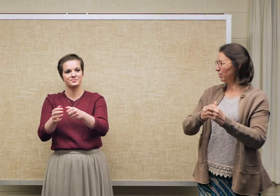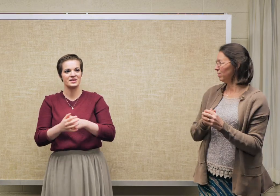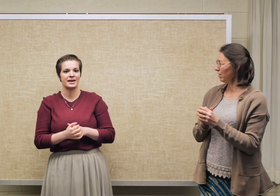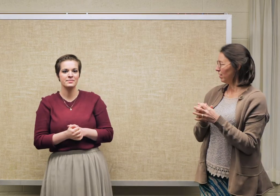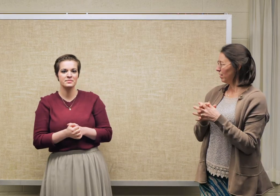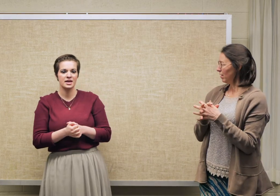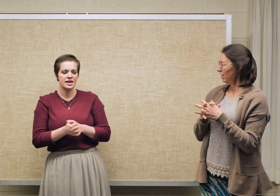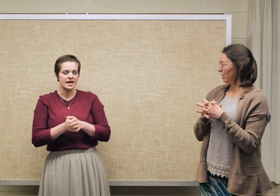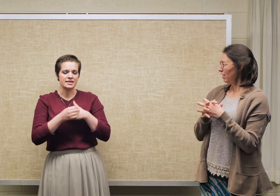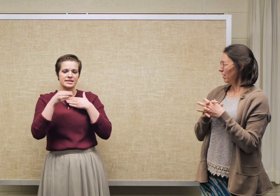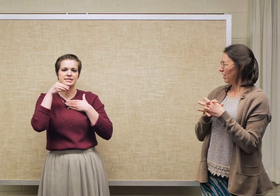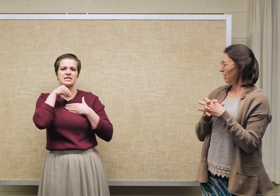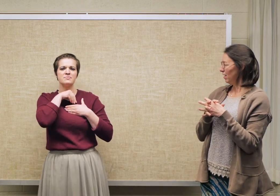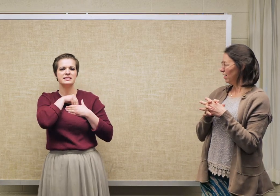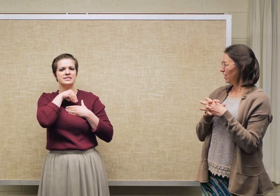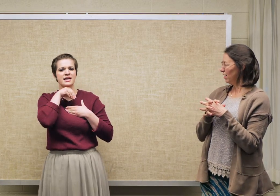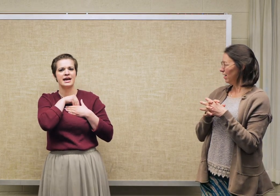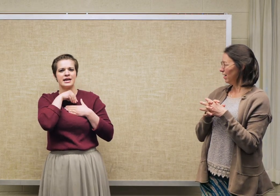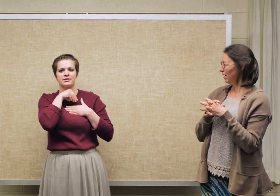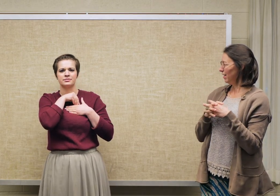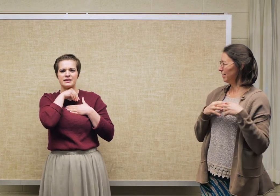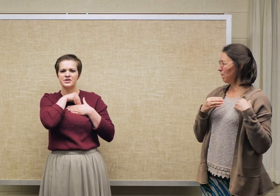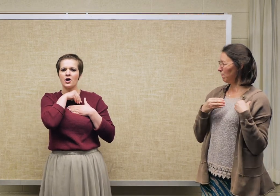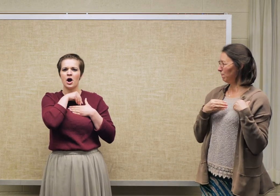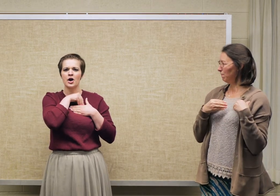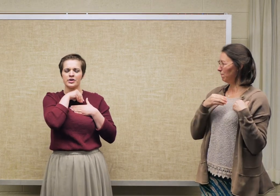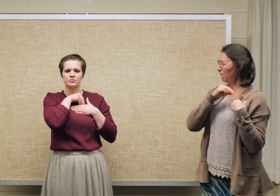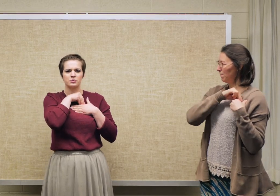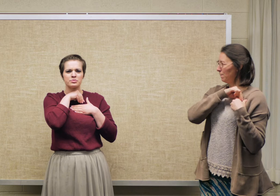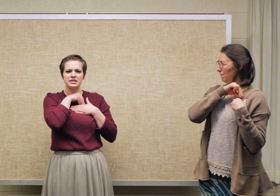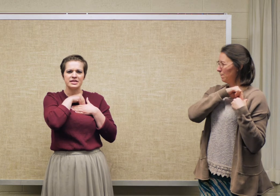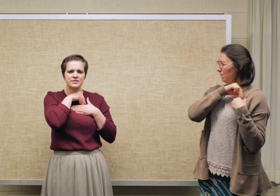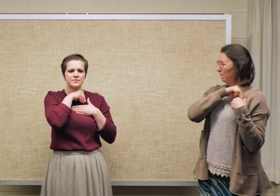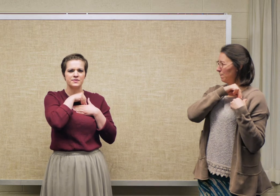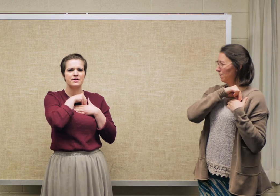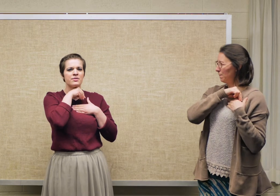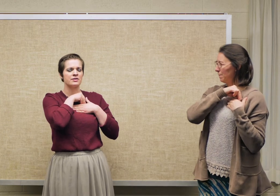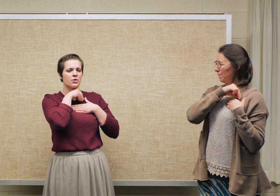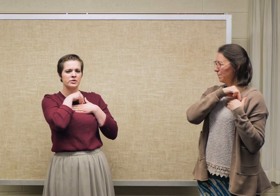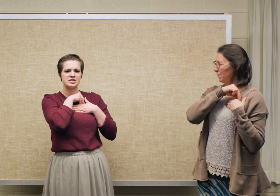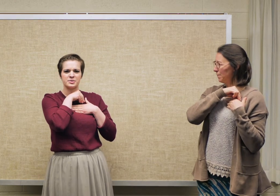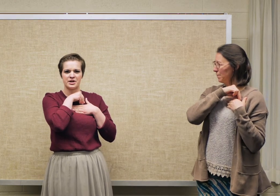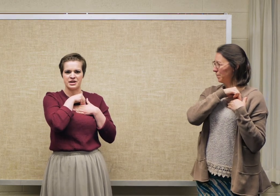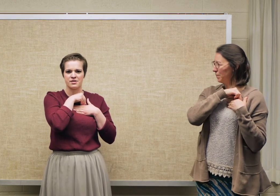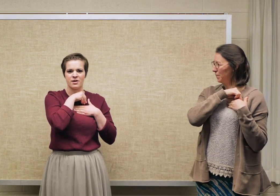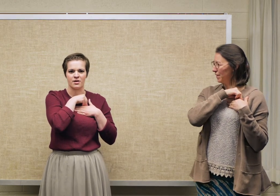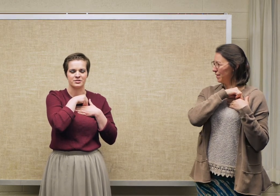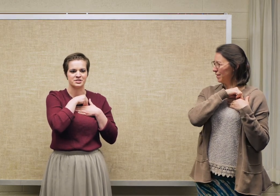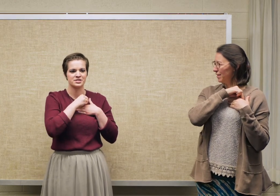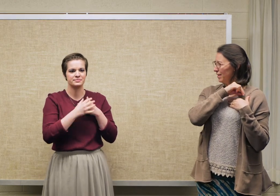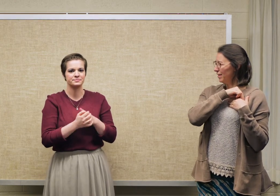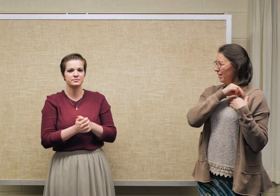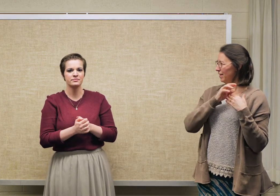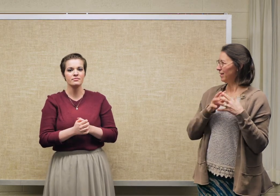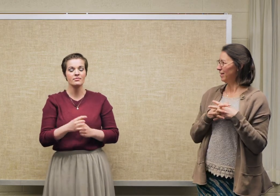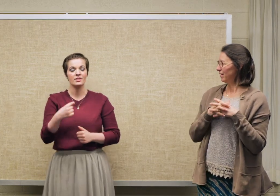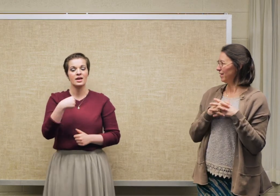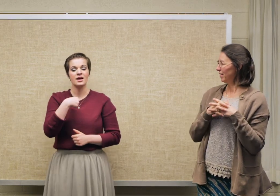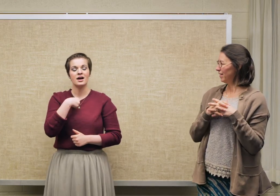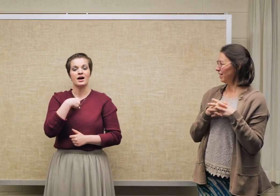Okay. And then deep inside, in your heart, we're really going to feel the Holy Spirit in our hearts.